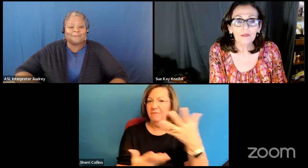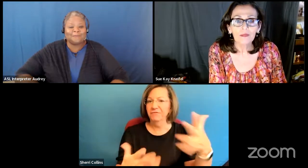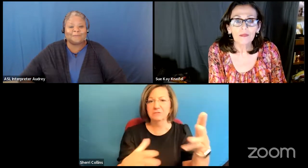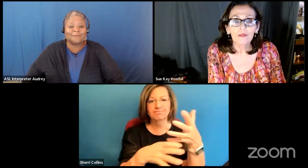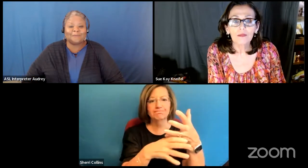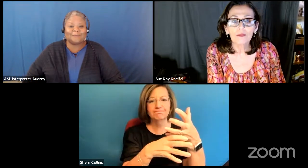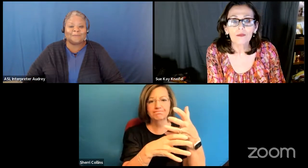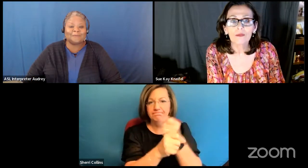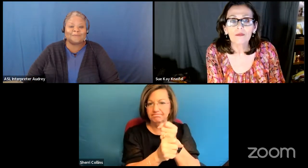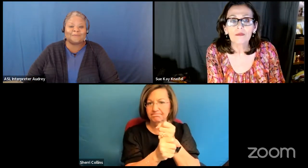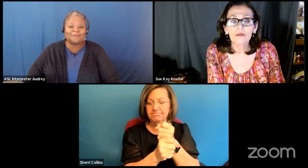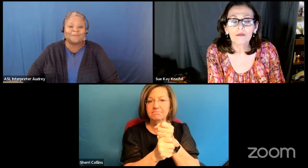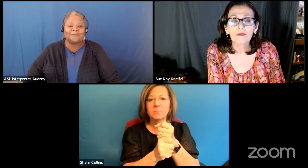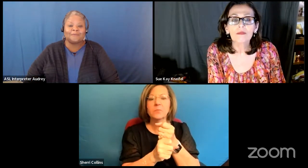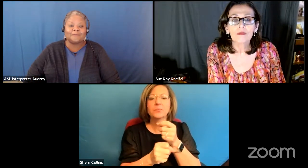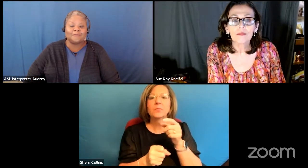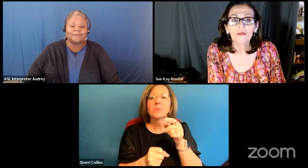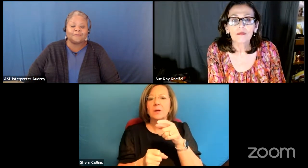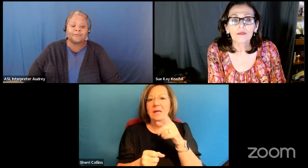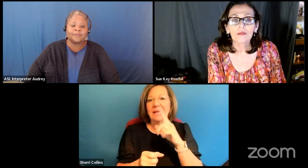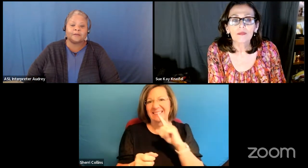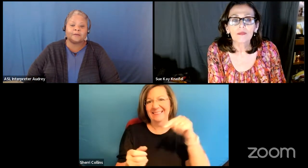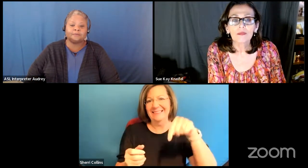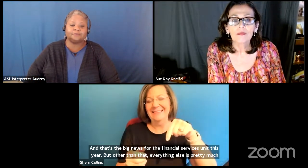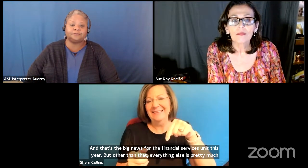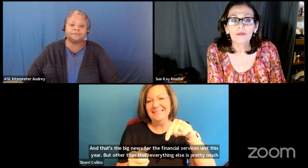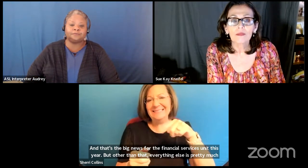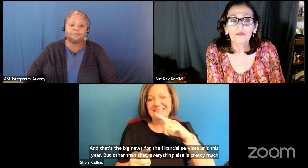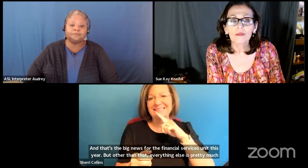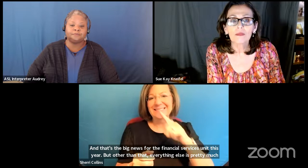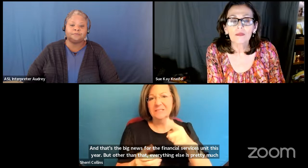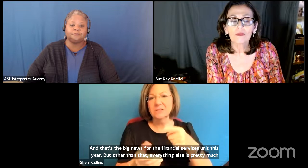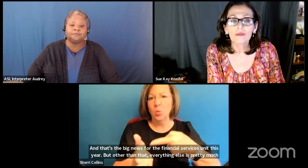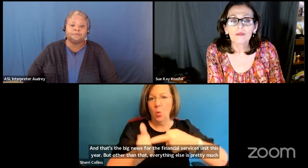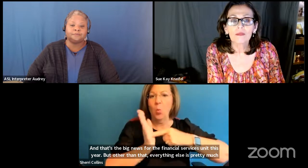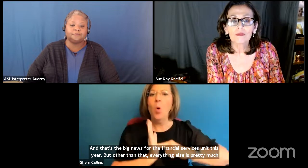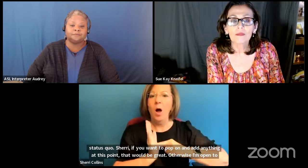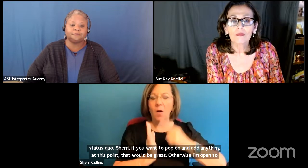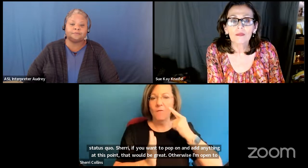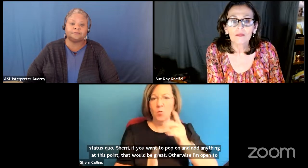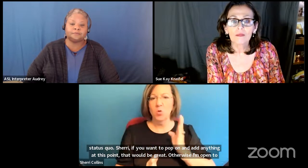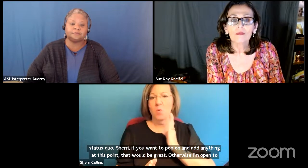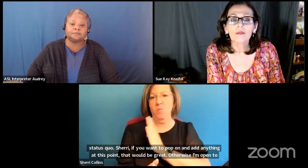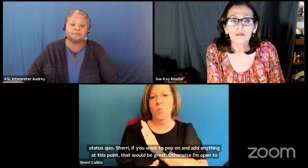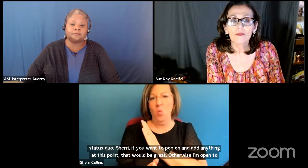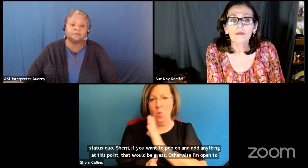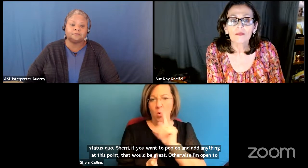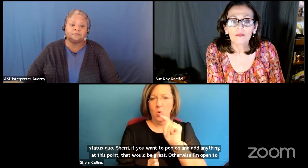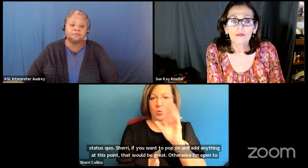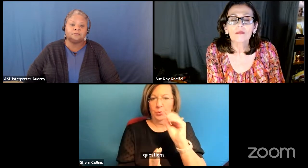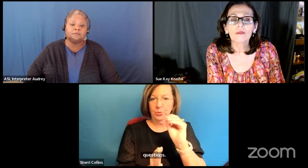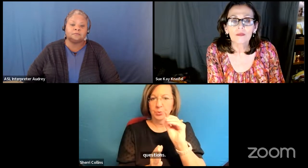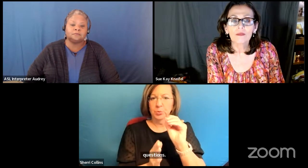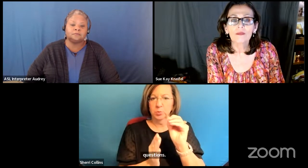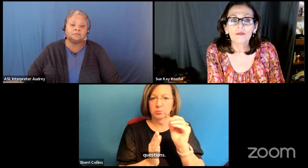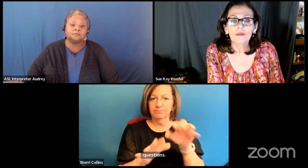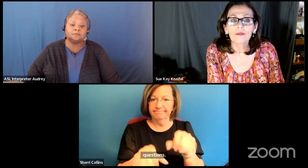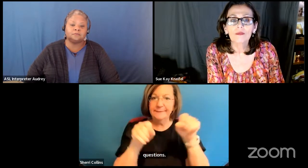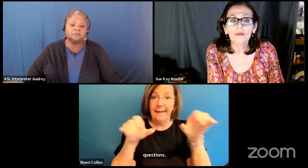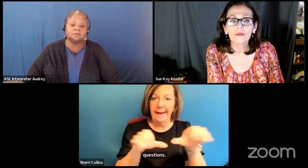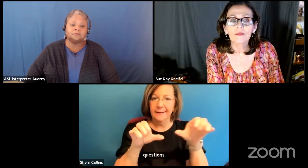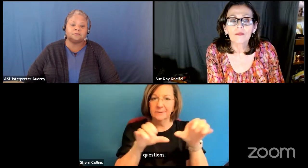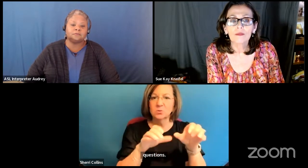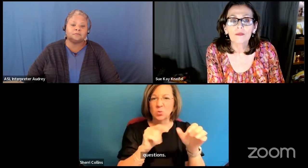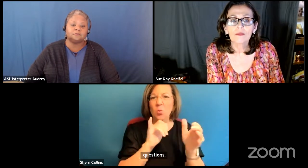Oh, thank you. Thank you, Suke, for that briefing. It is required at